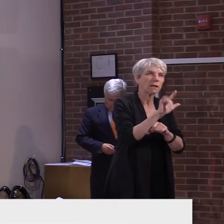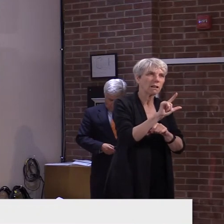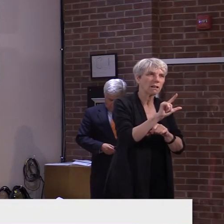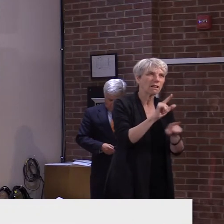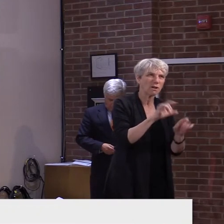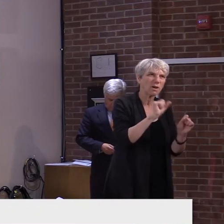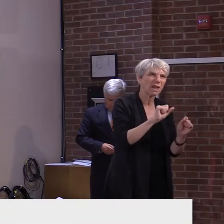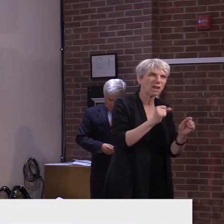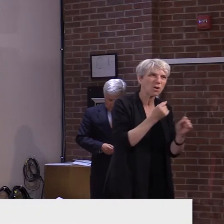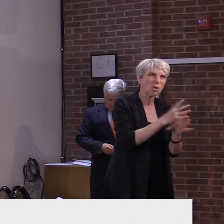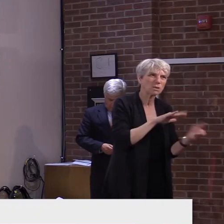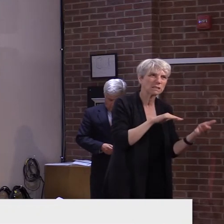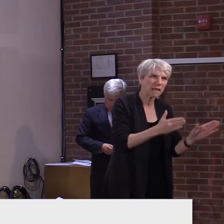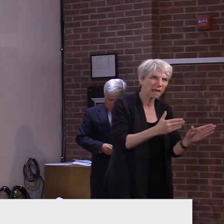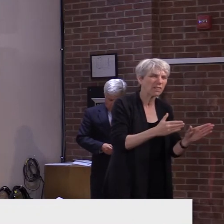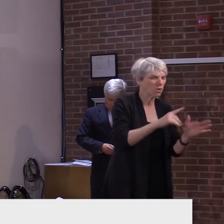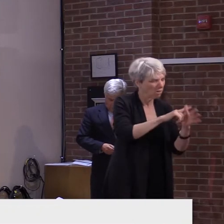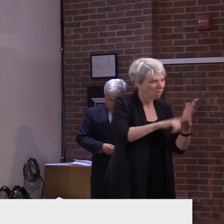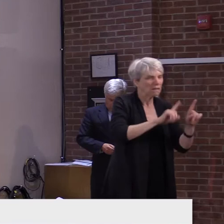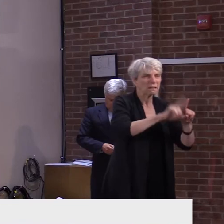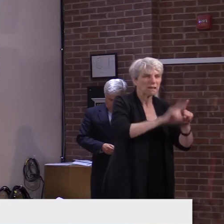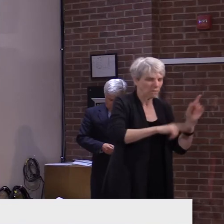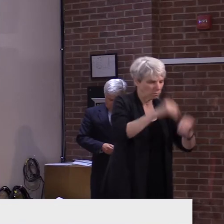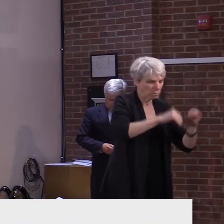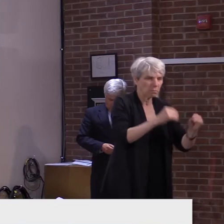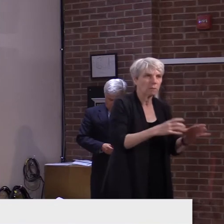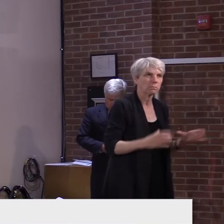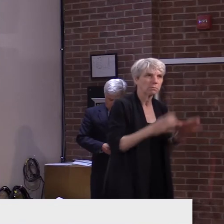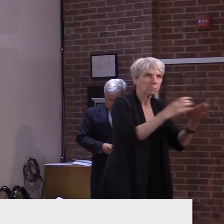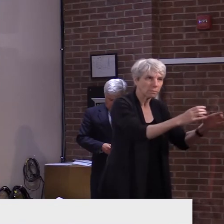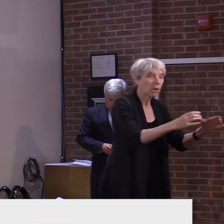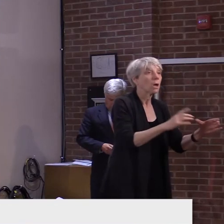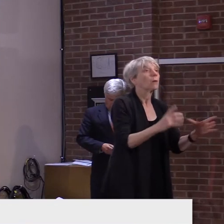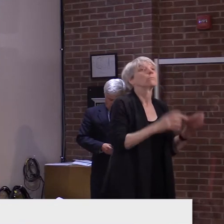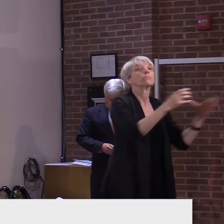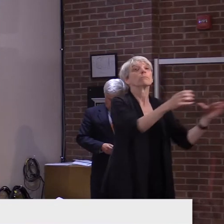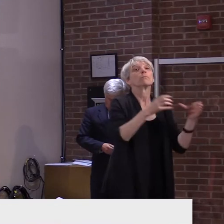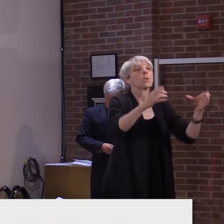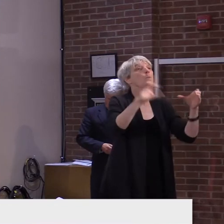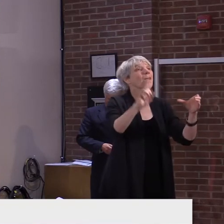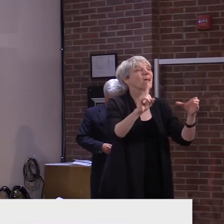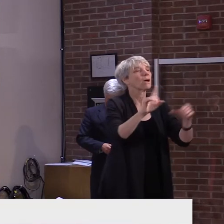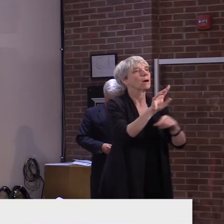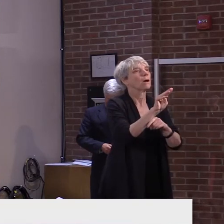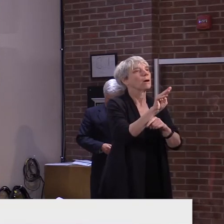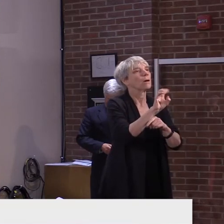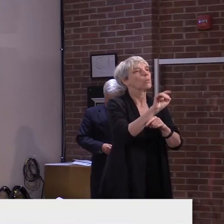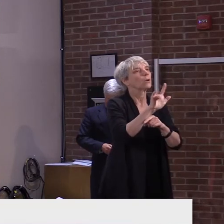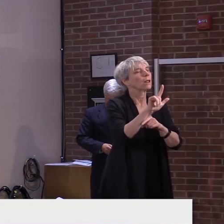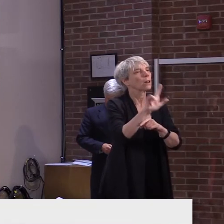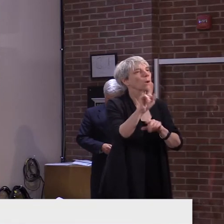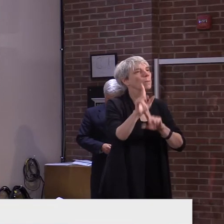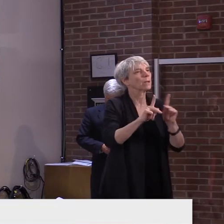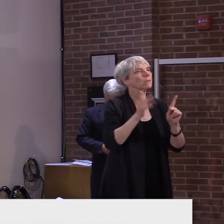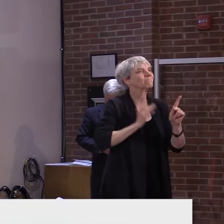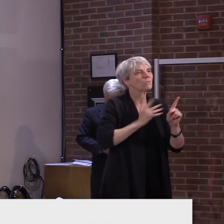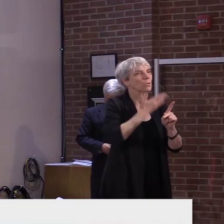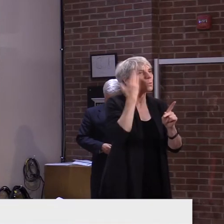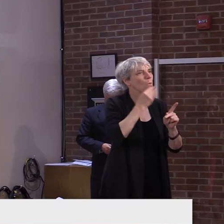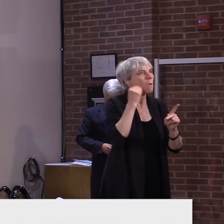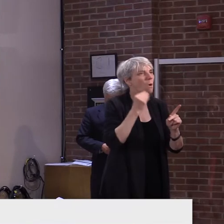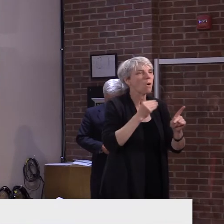multiple locations across the state, including the motels that have been used for general assistance housing, through partners in